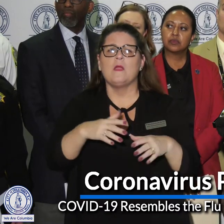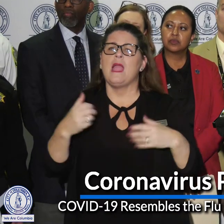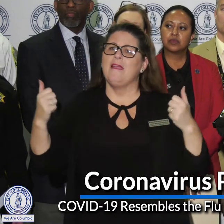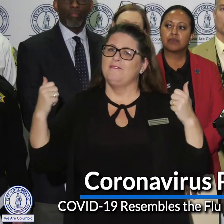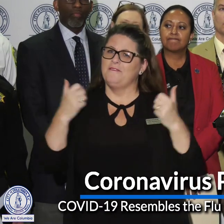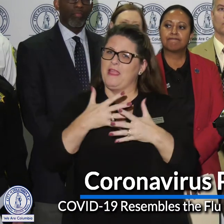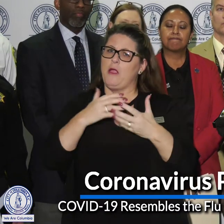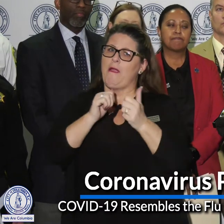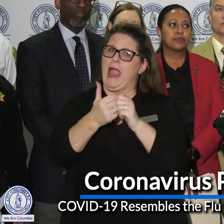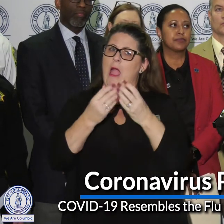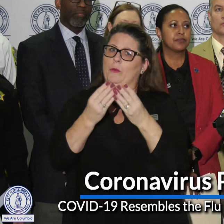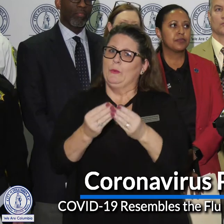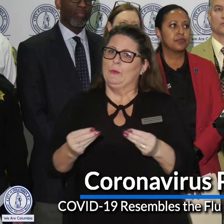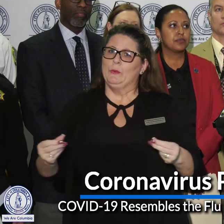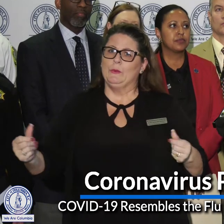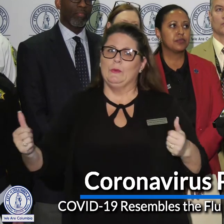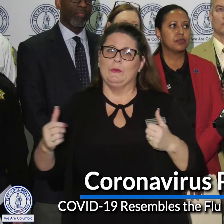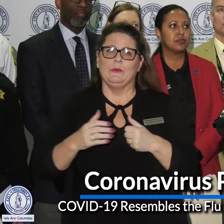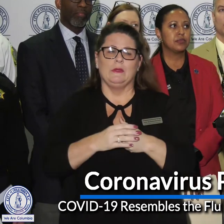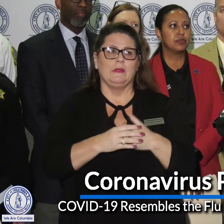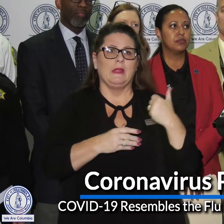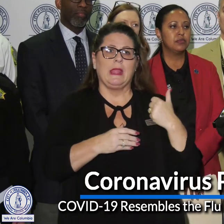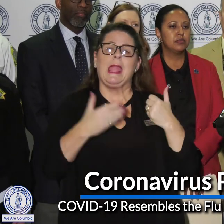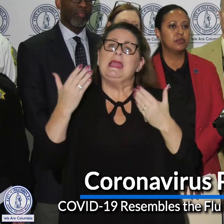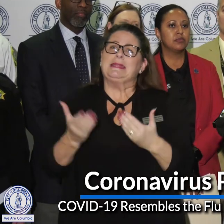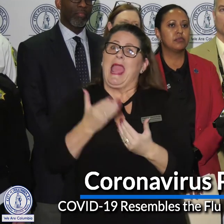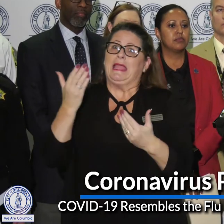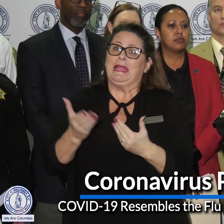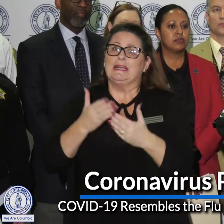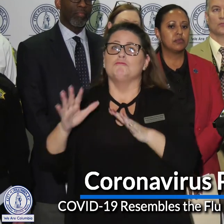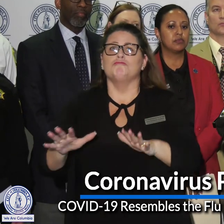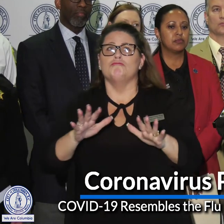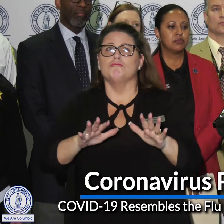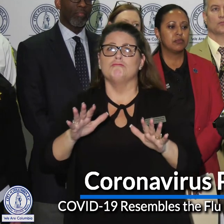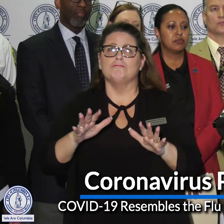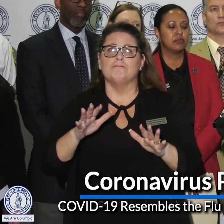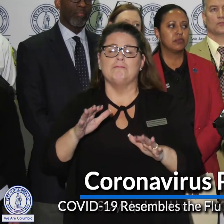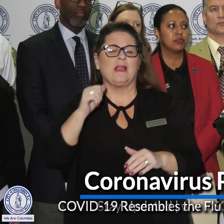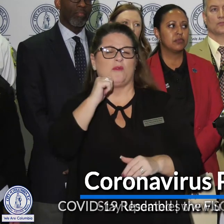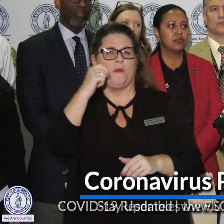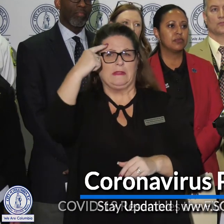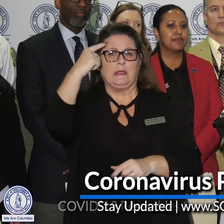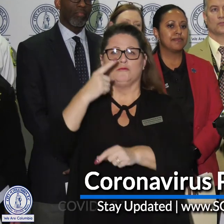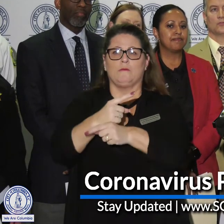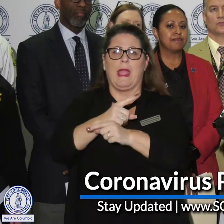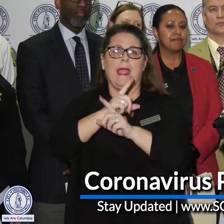Well, I'm not sure the answer is take it easy, but I think